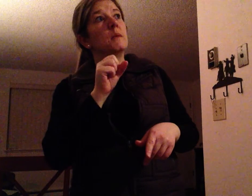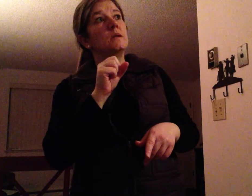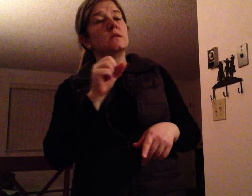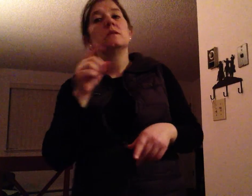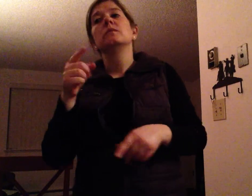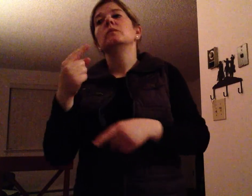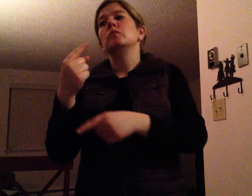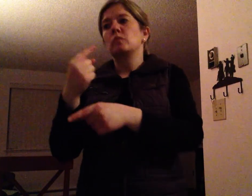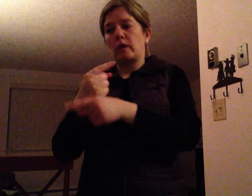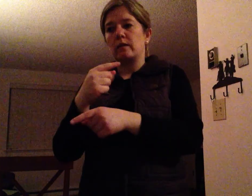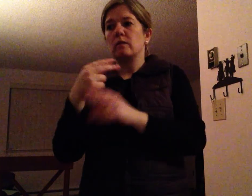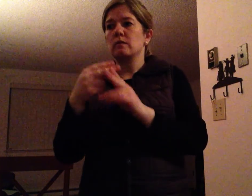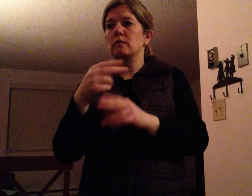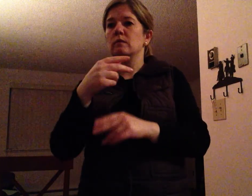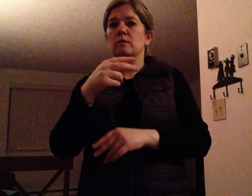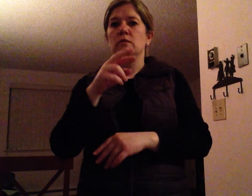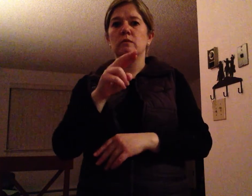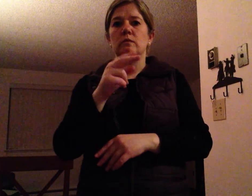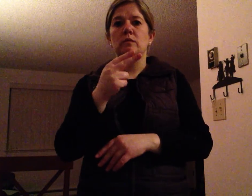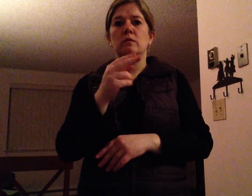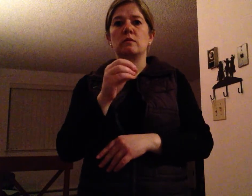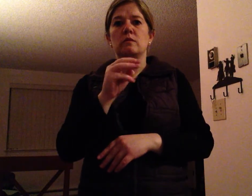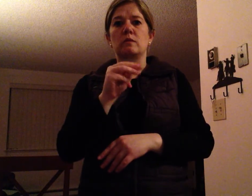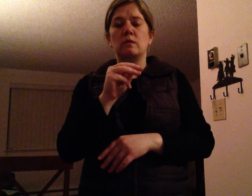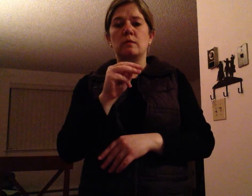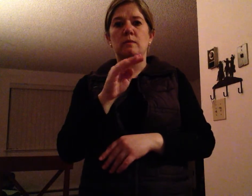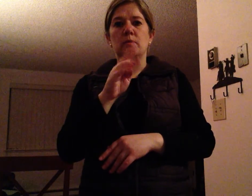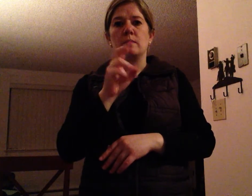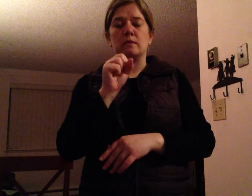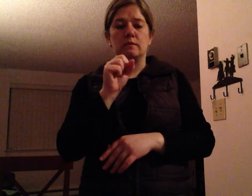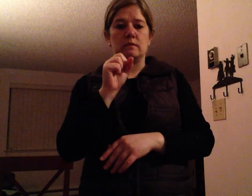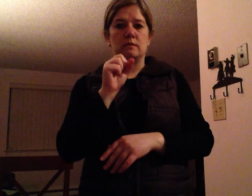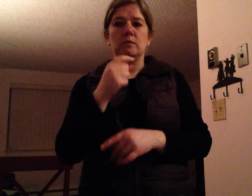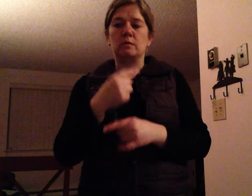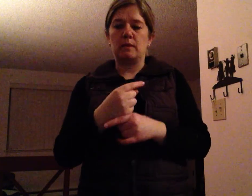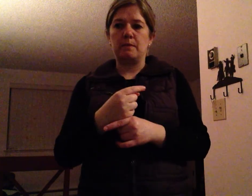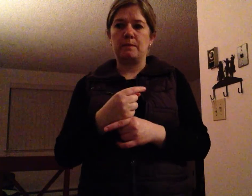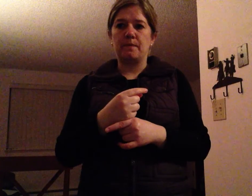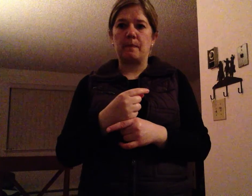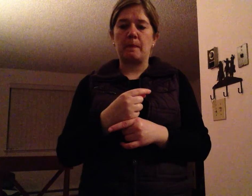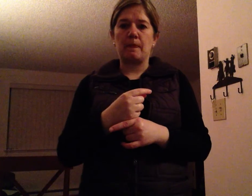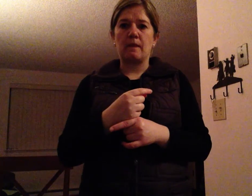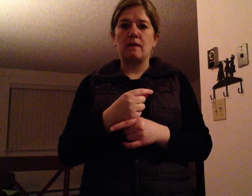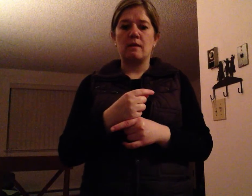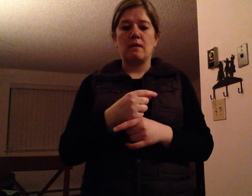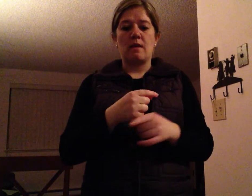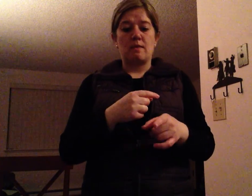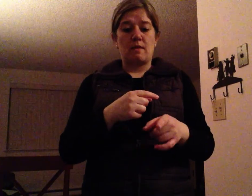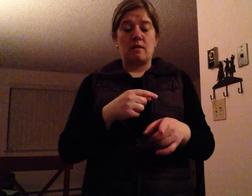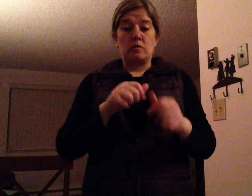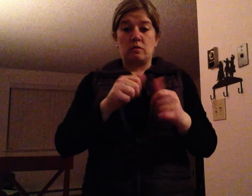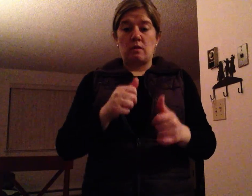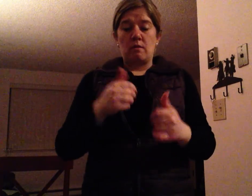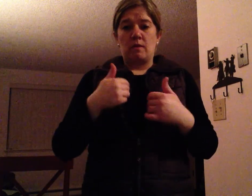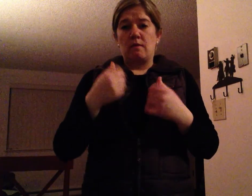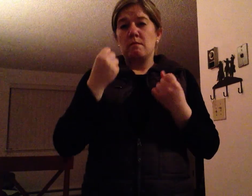other interesting facts about rhombuses that we'll get into later, but we don't need to know that. All you need to know is this looks almost just like a